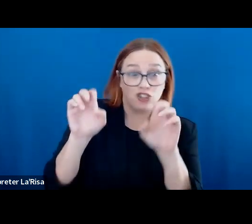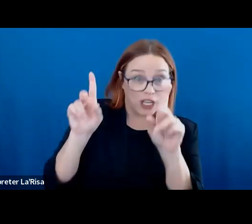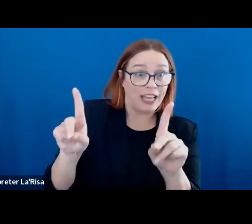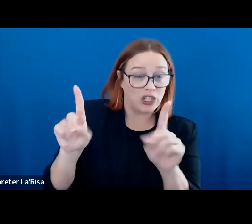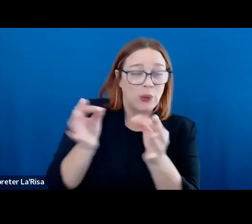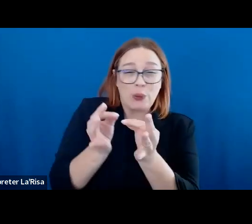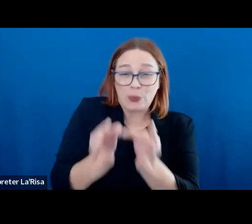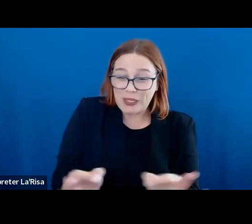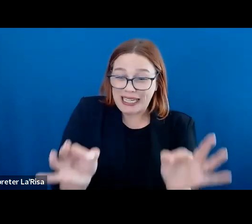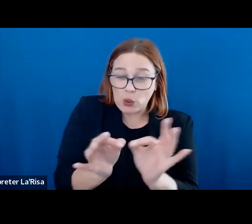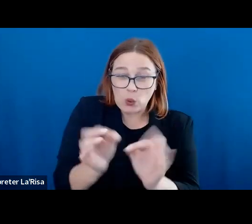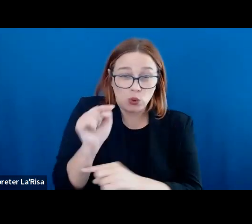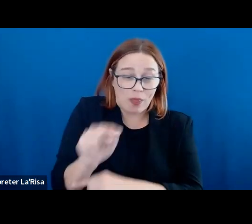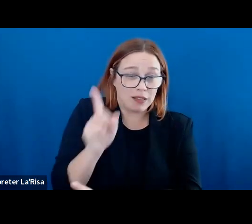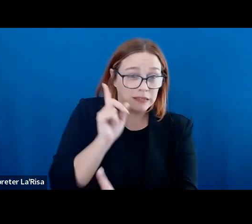meet the